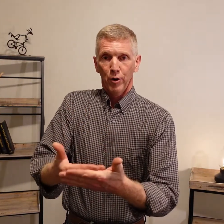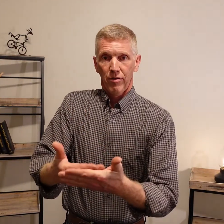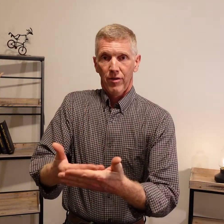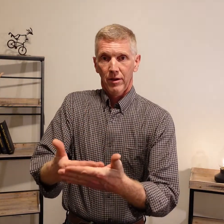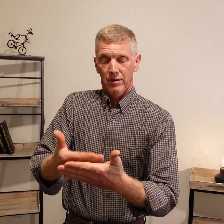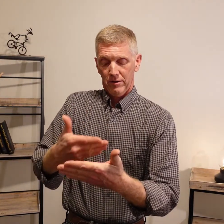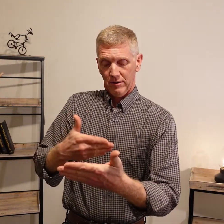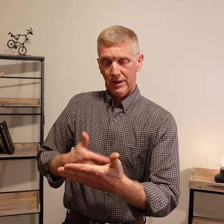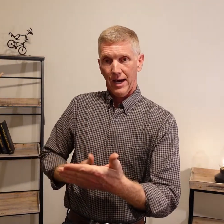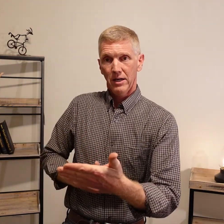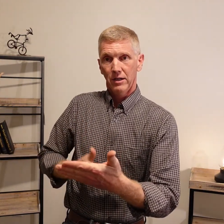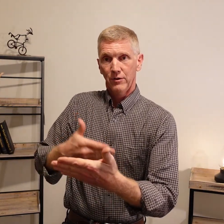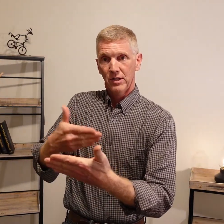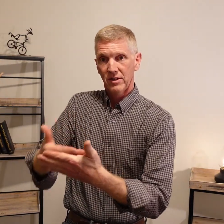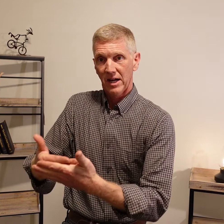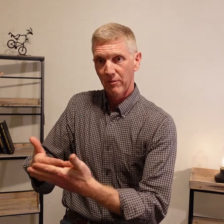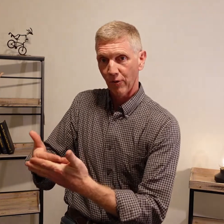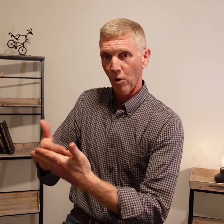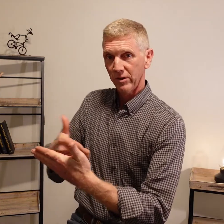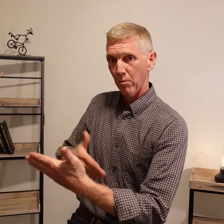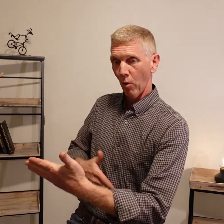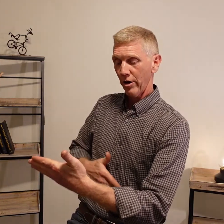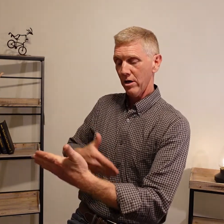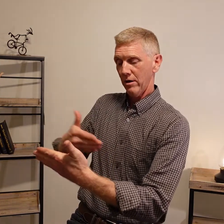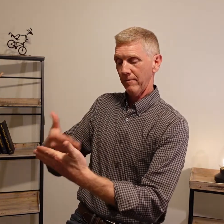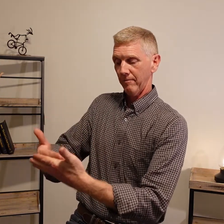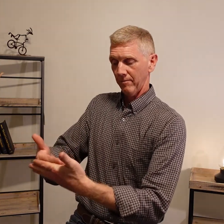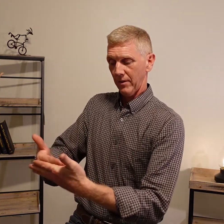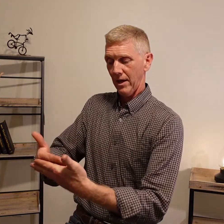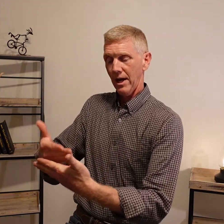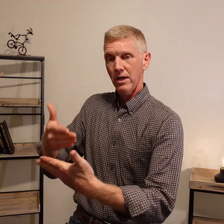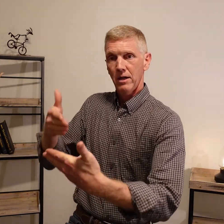Birth. Okay? You've seen the sign before, hopefully born. Okay?